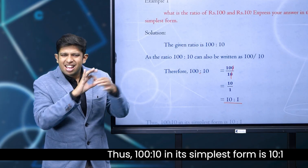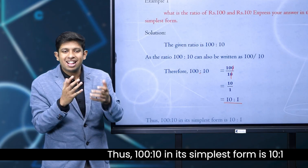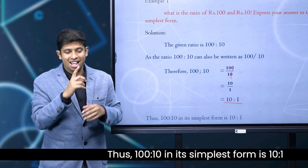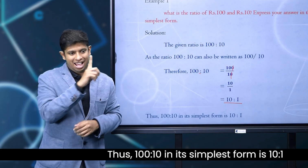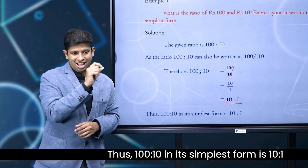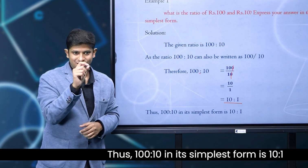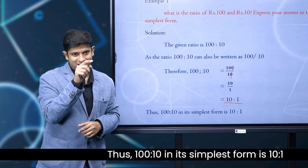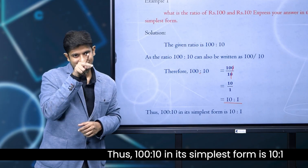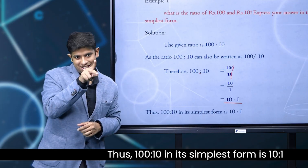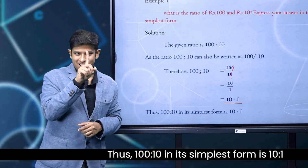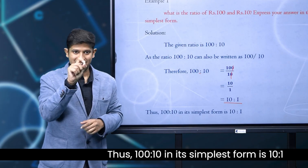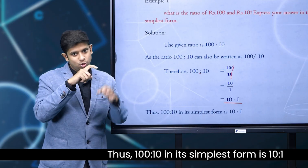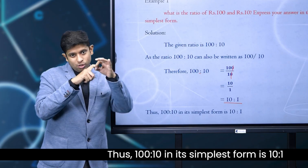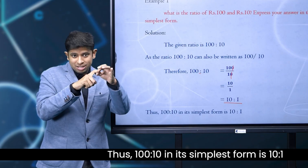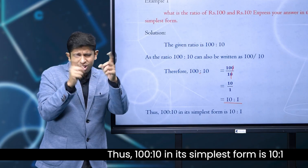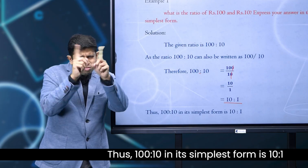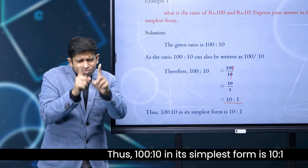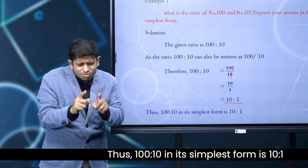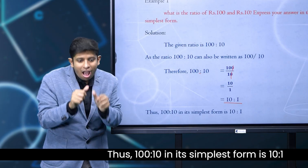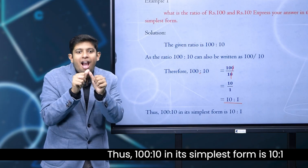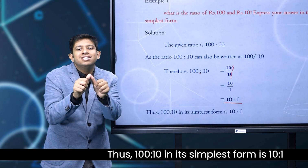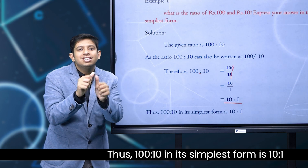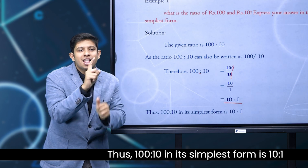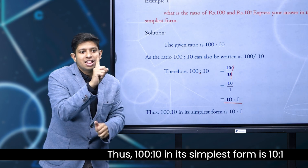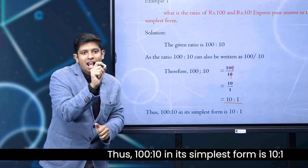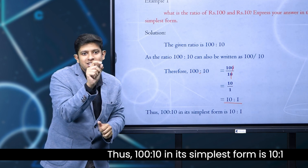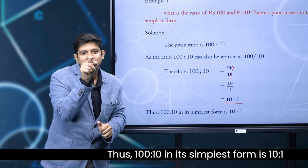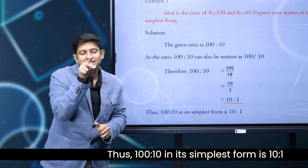Thus, 100:10 in its simplest form is 10:1.